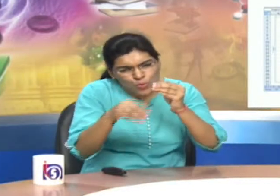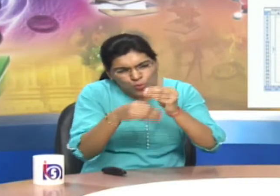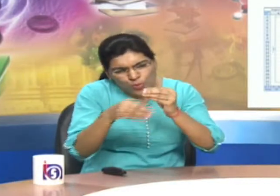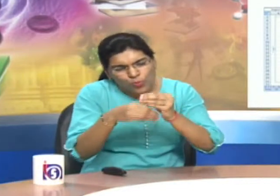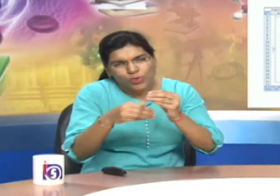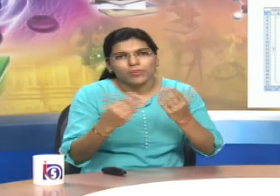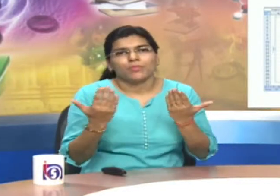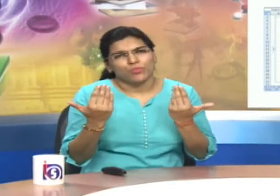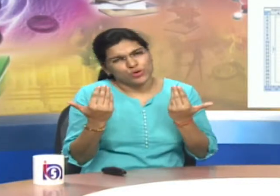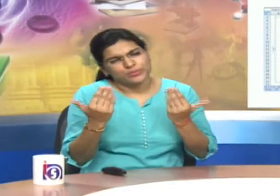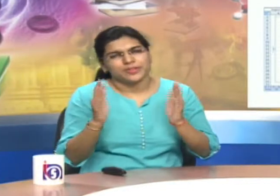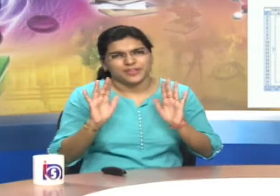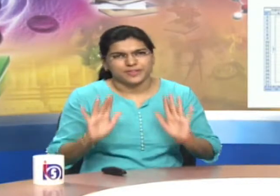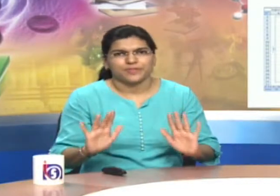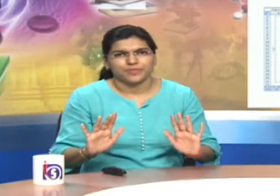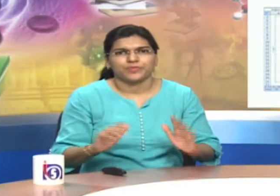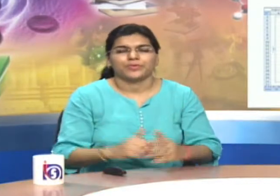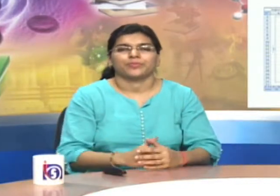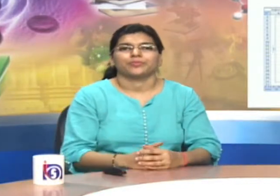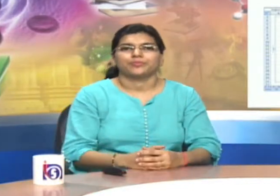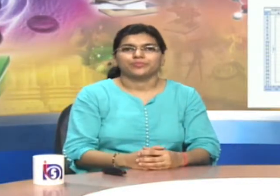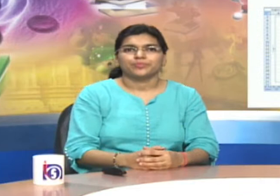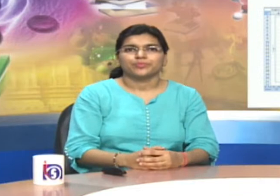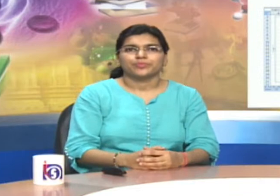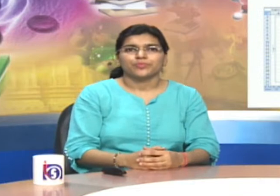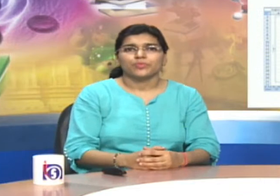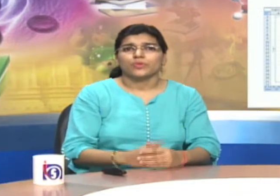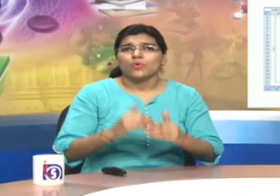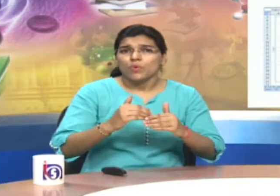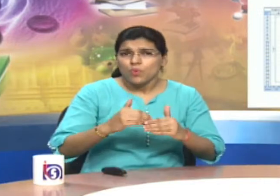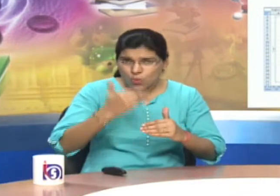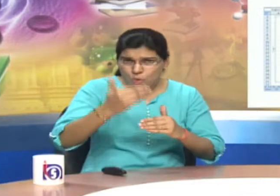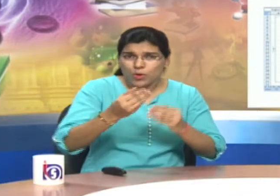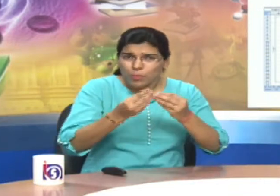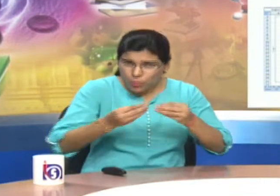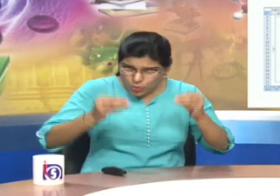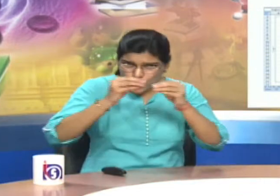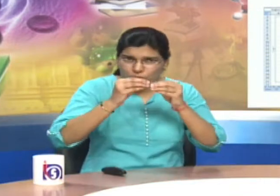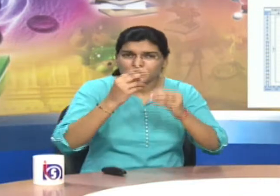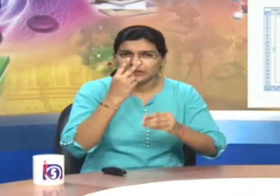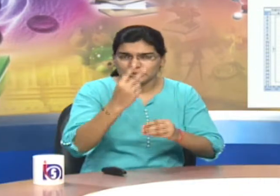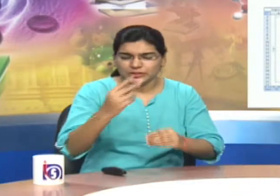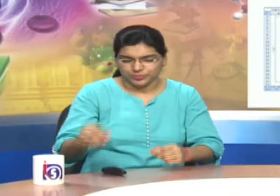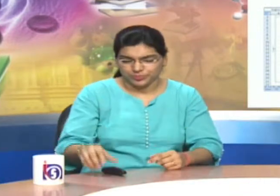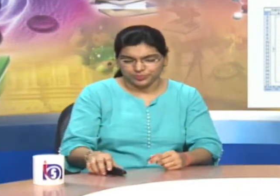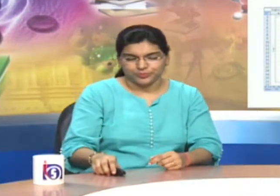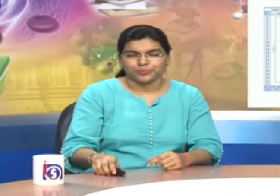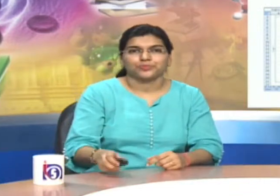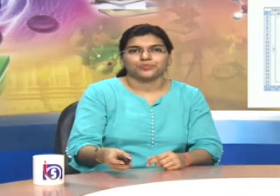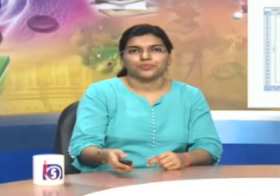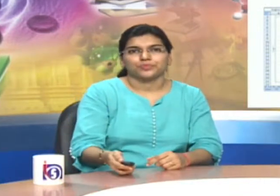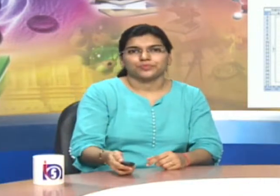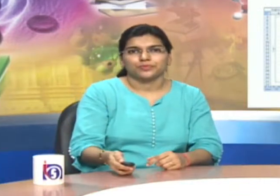Similarly, you can add more and more generation just below that. Furthermore, you want to understand, you can see on the